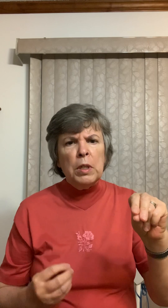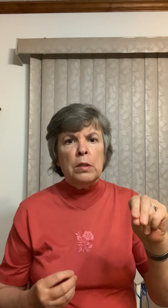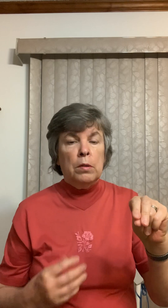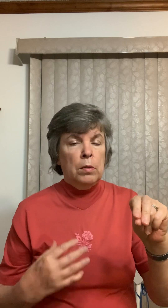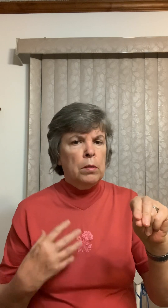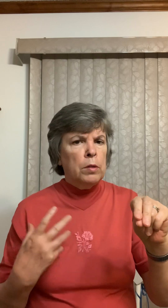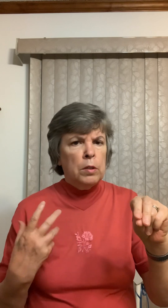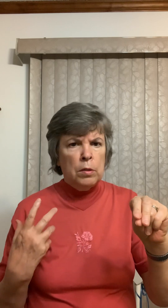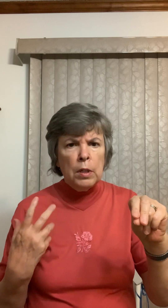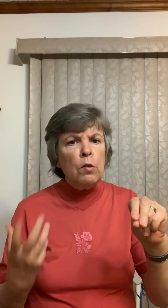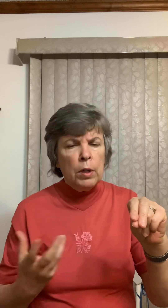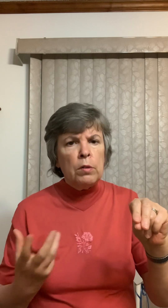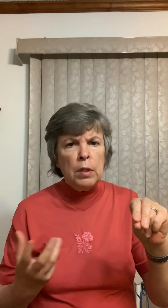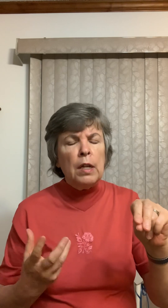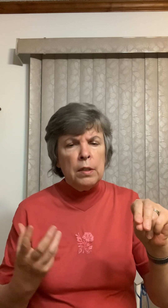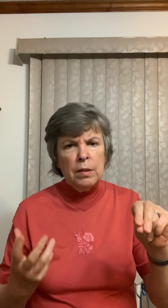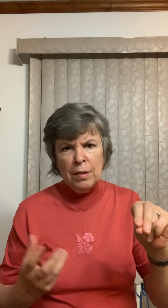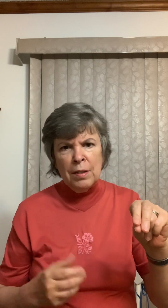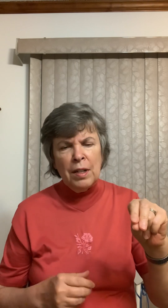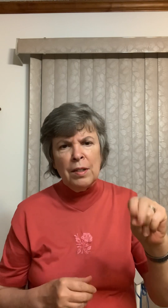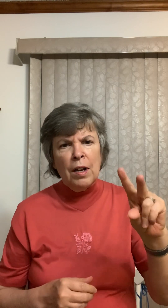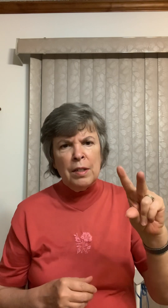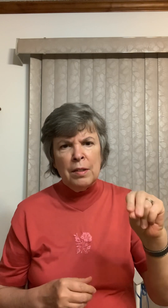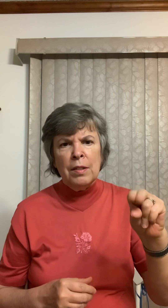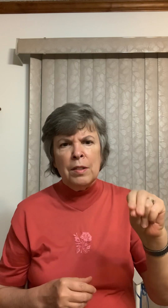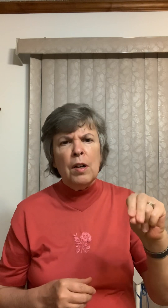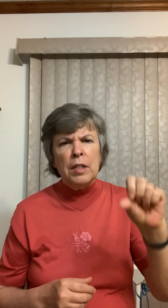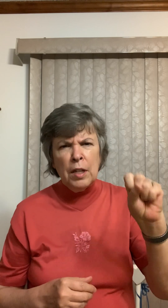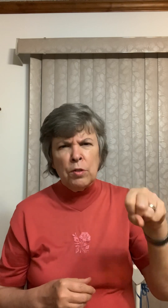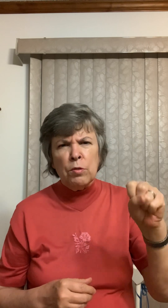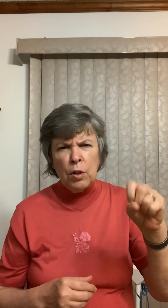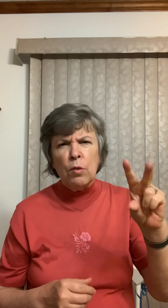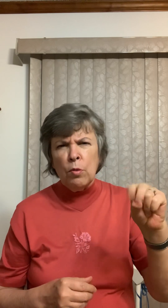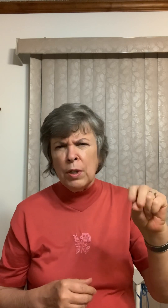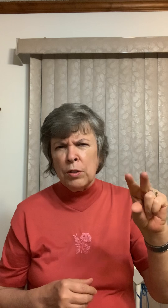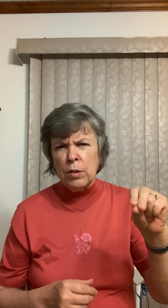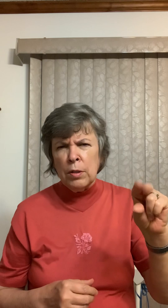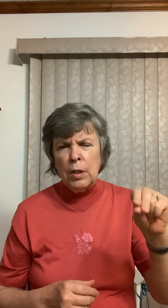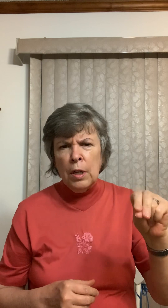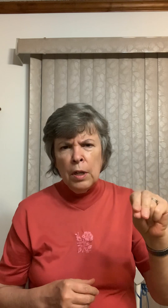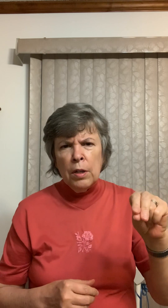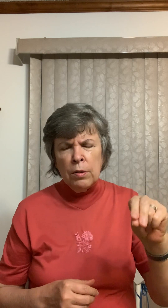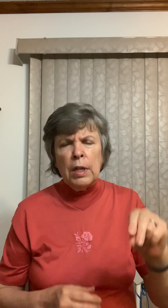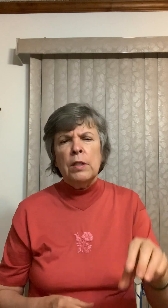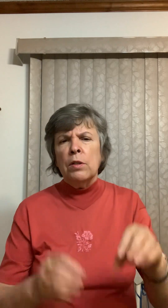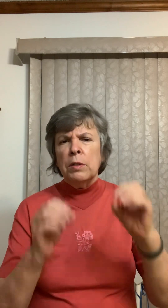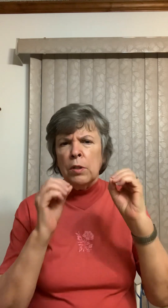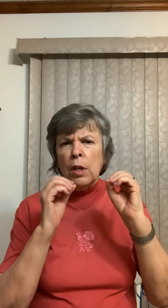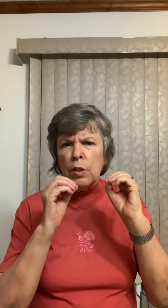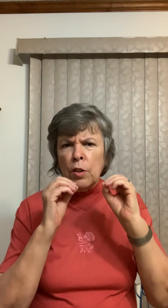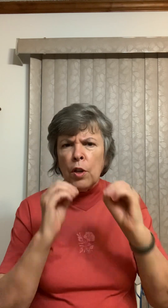means there is no guilt, none, not, it's not a yes or no question. Okay, so it's